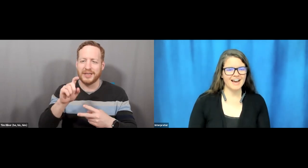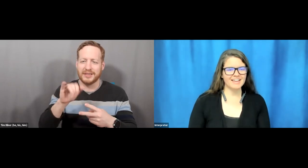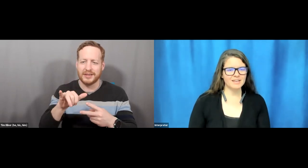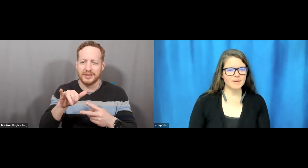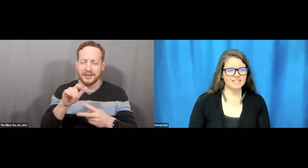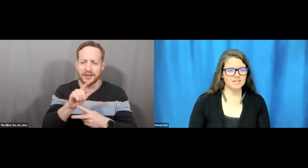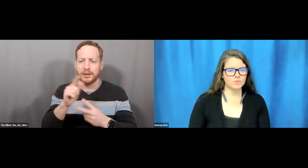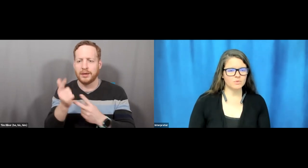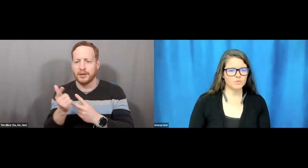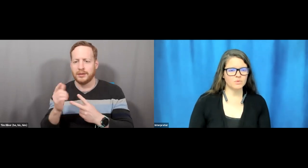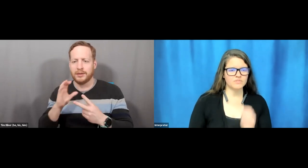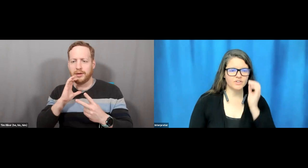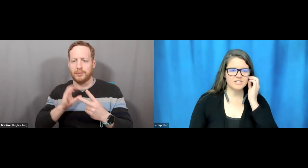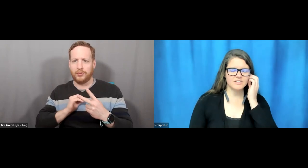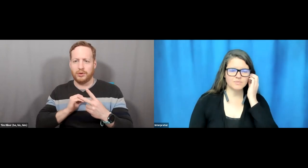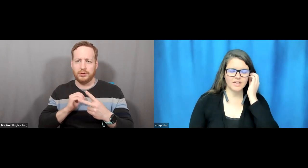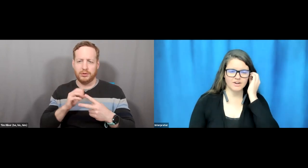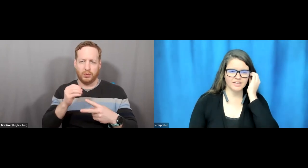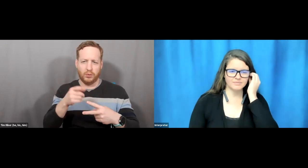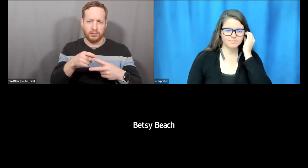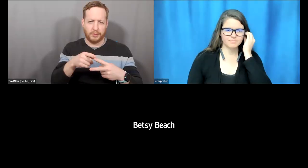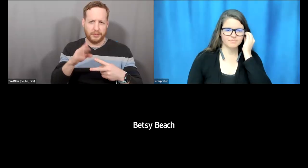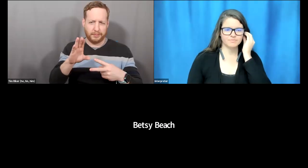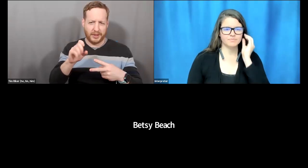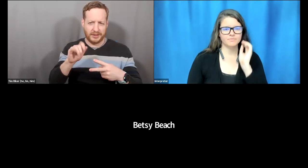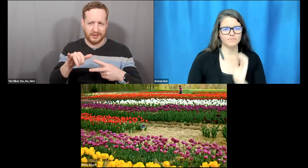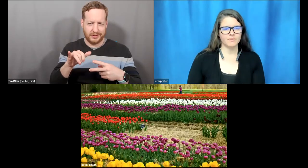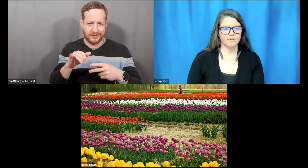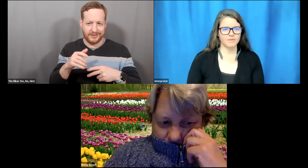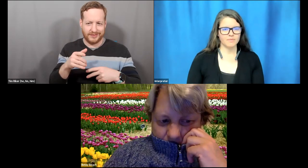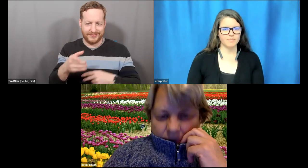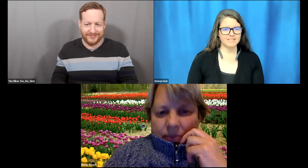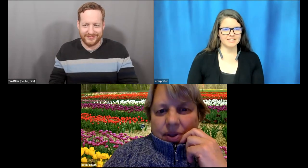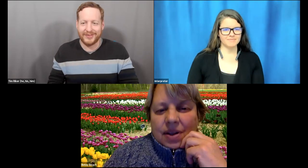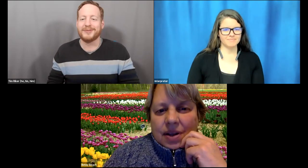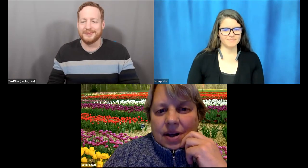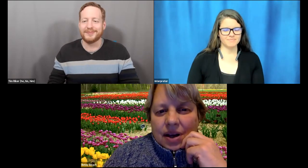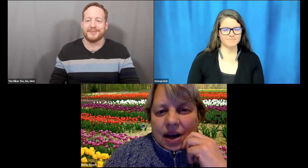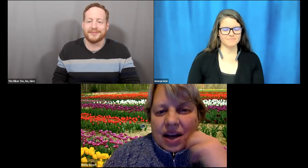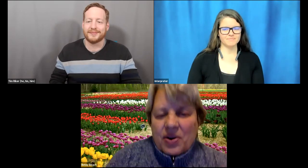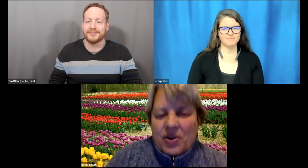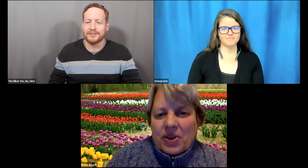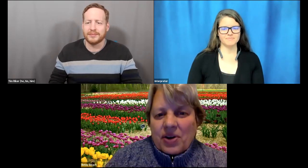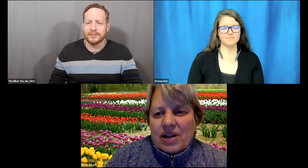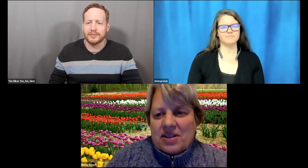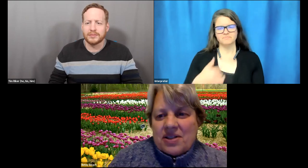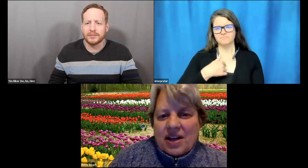I think Betsy was first and then Caroline. Betsy? I agree with Ernest. I